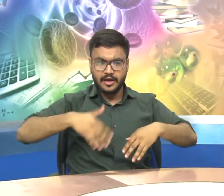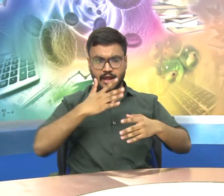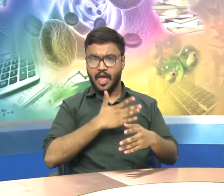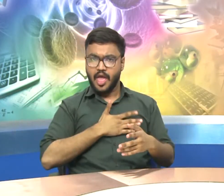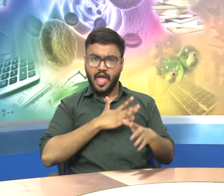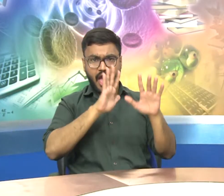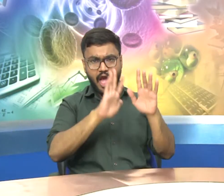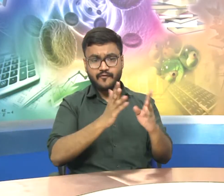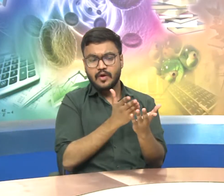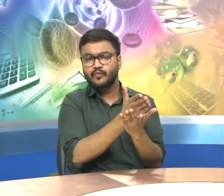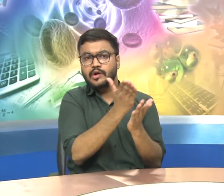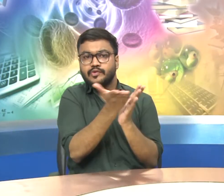says?